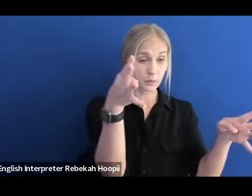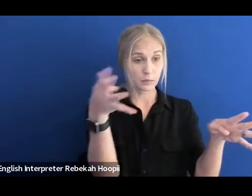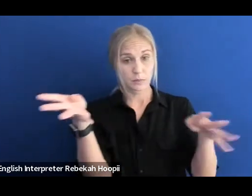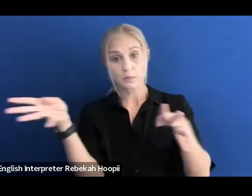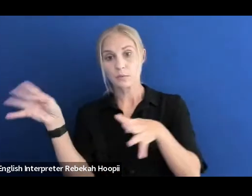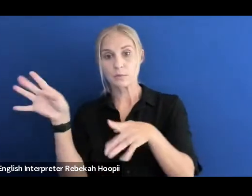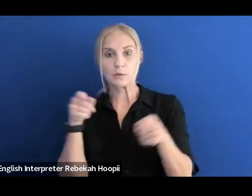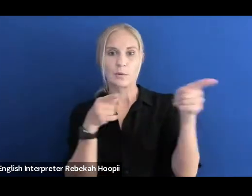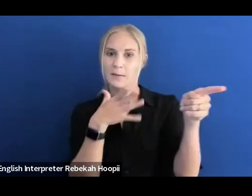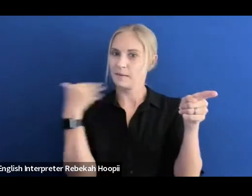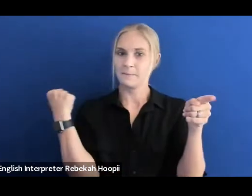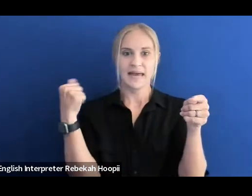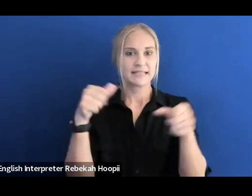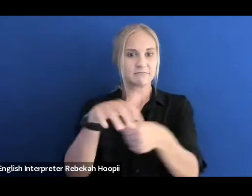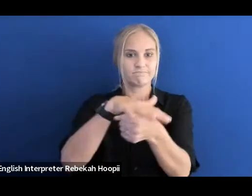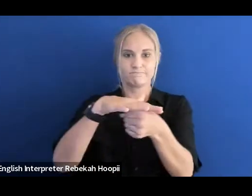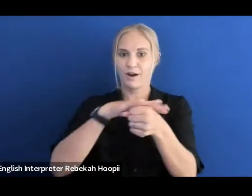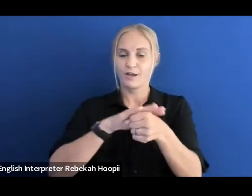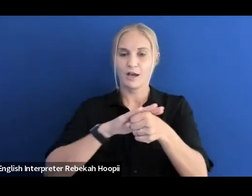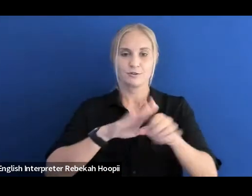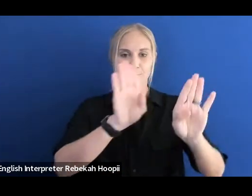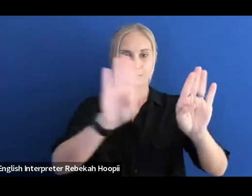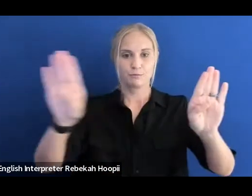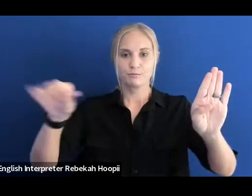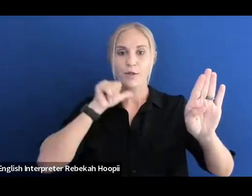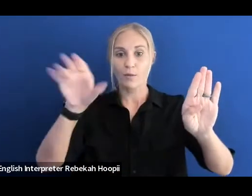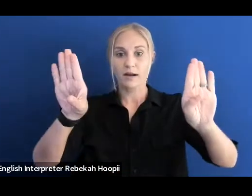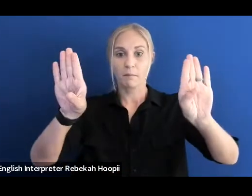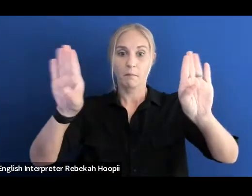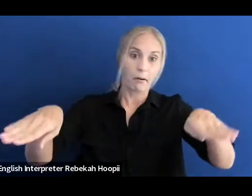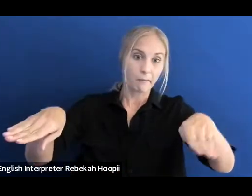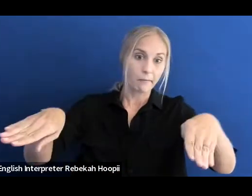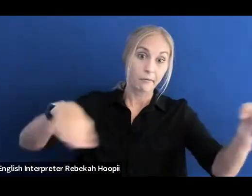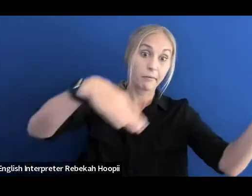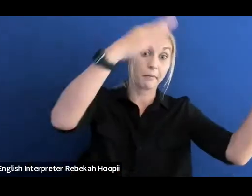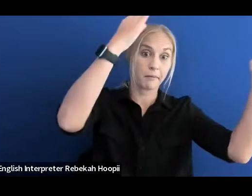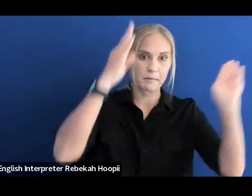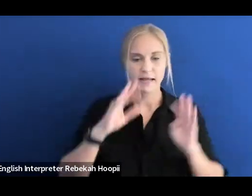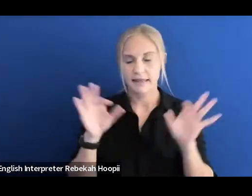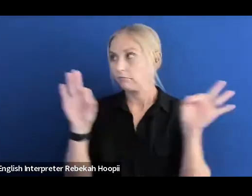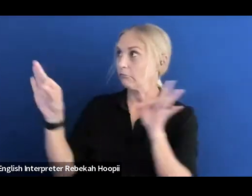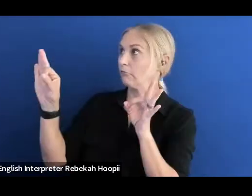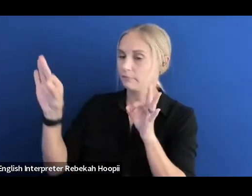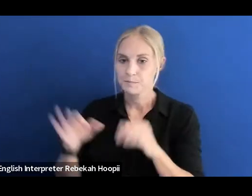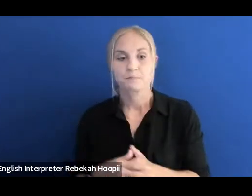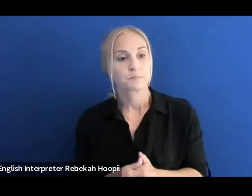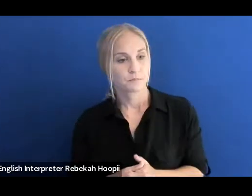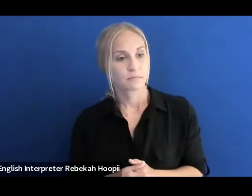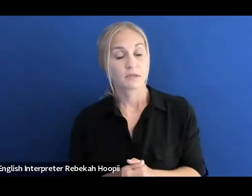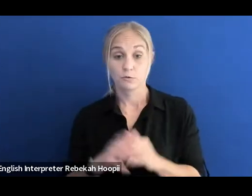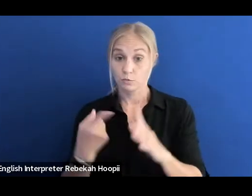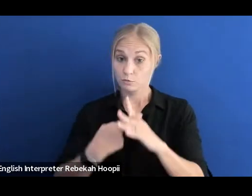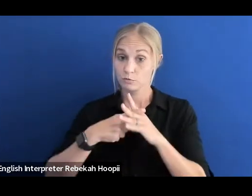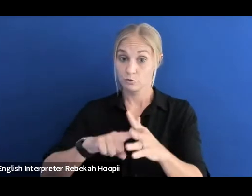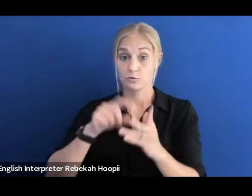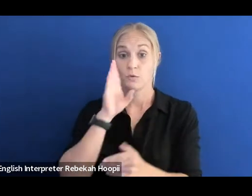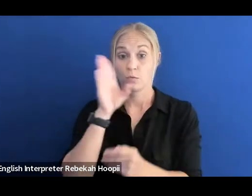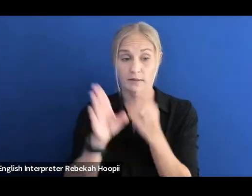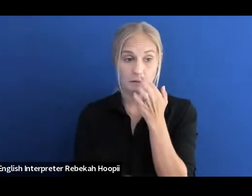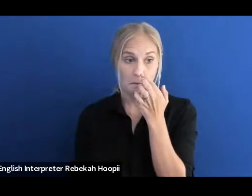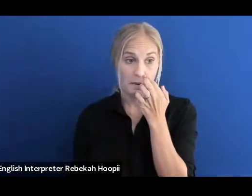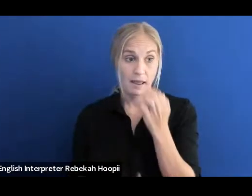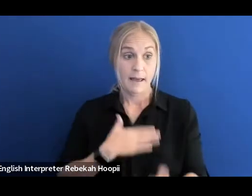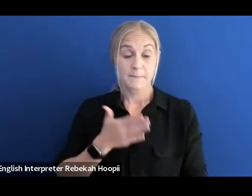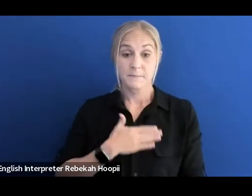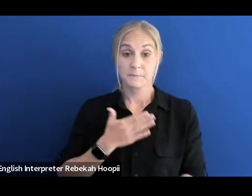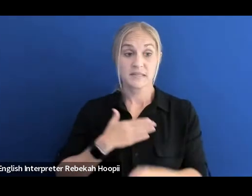was the best place we could have it, or the wood it's all over and knock over would be a distraction. So we are gonna get started. I'm very happy